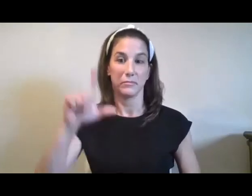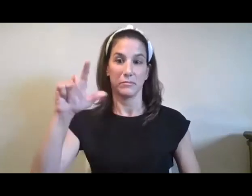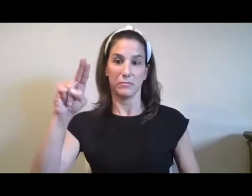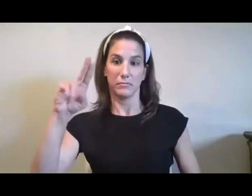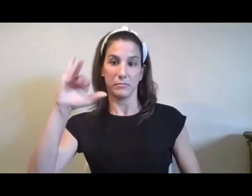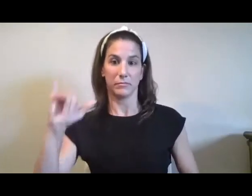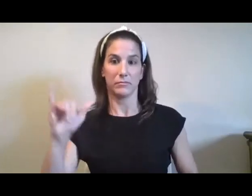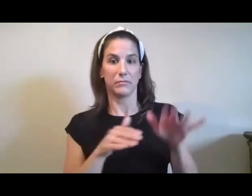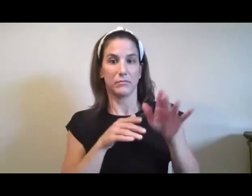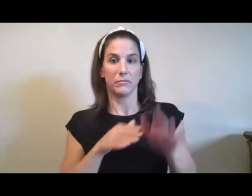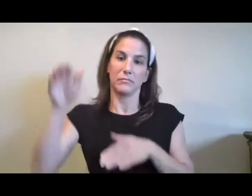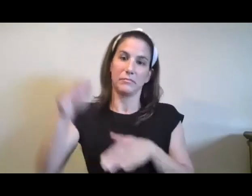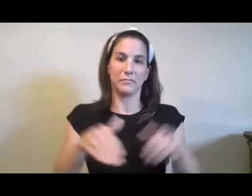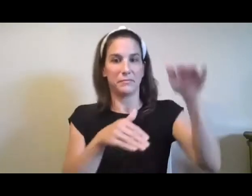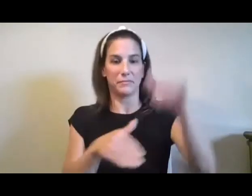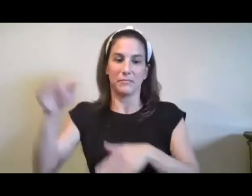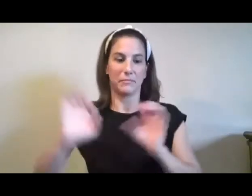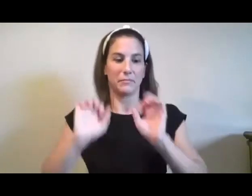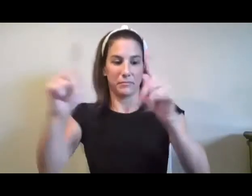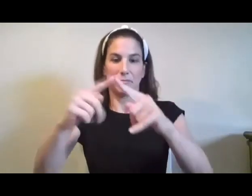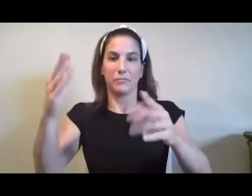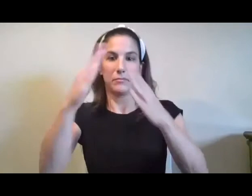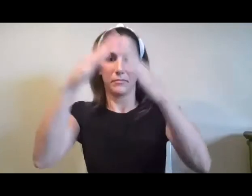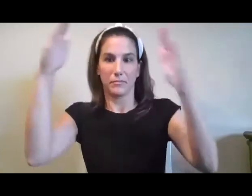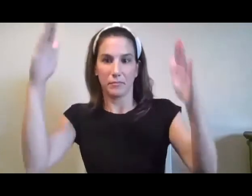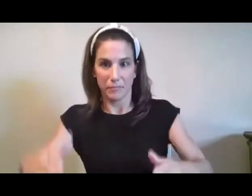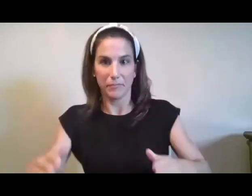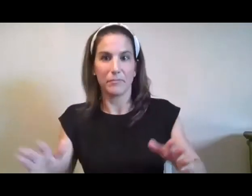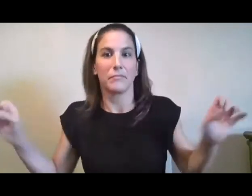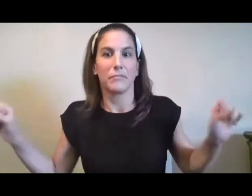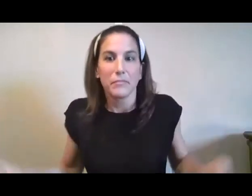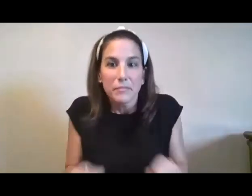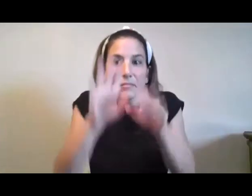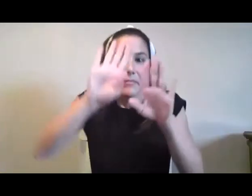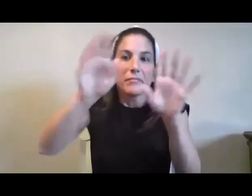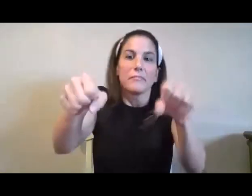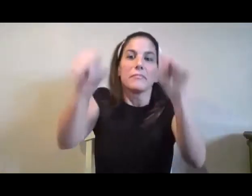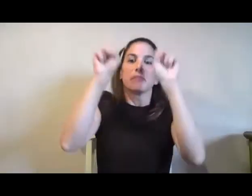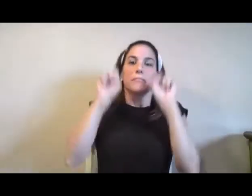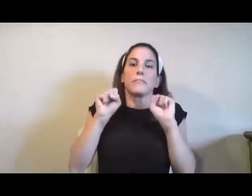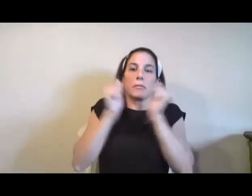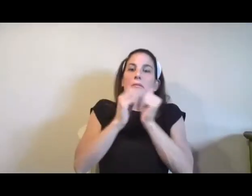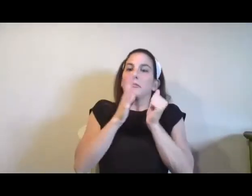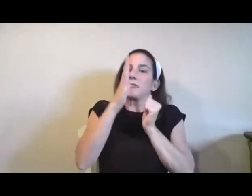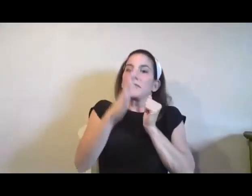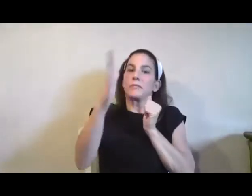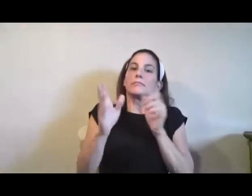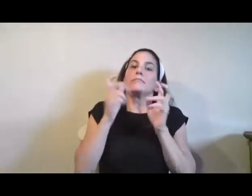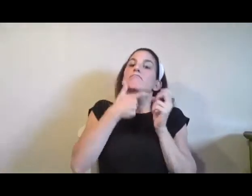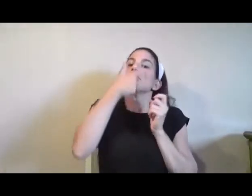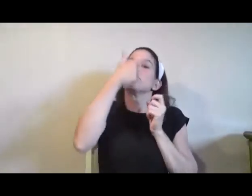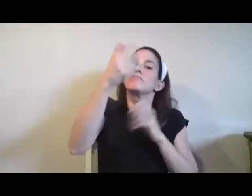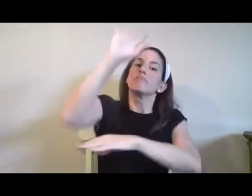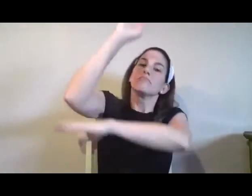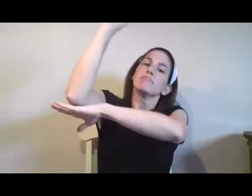Lucy skipped back to the house and snuggled under a blanket with Gram to watch the sunset.